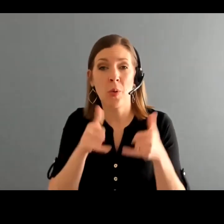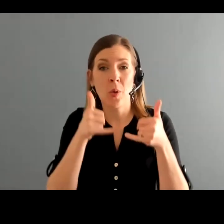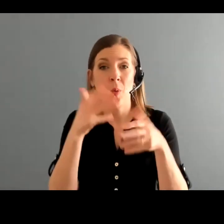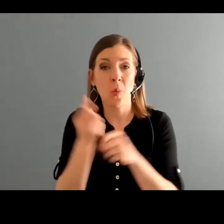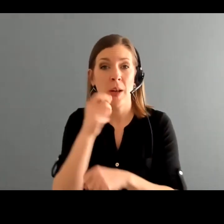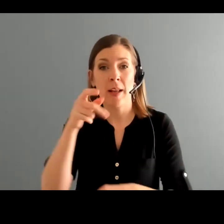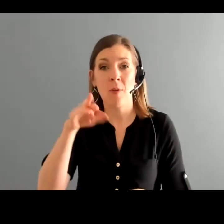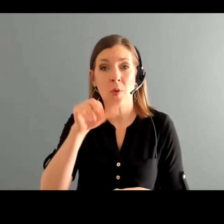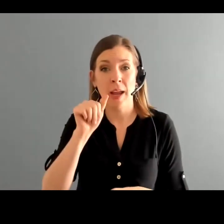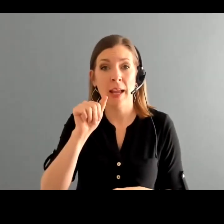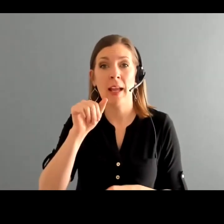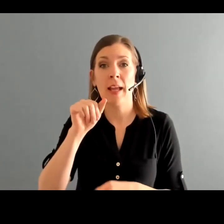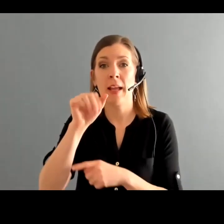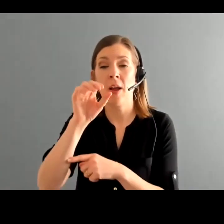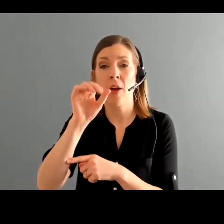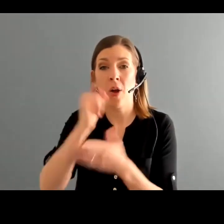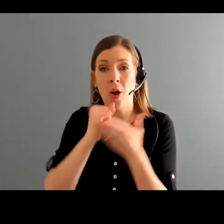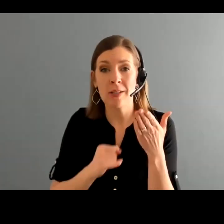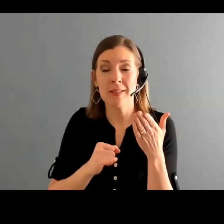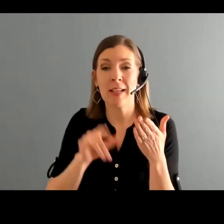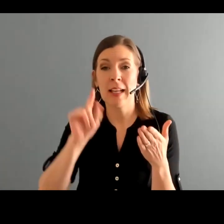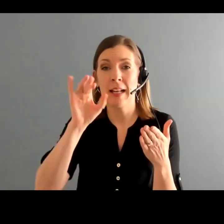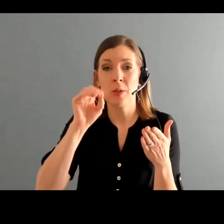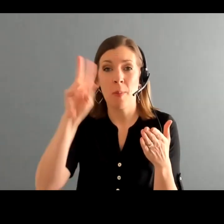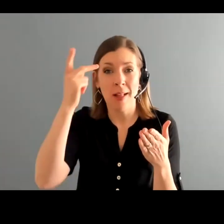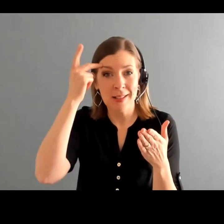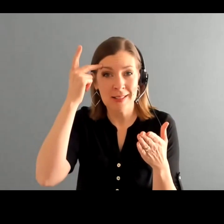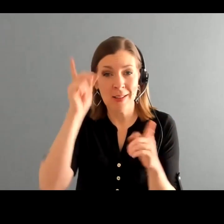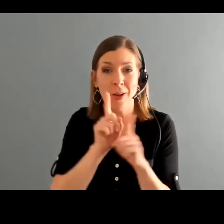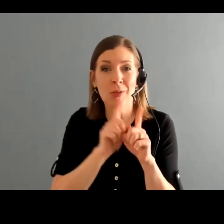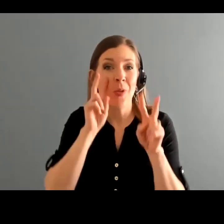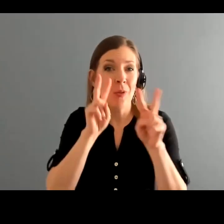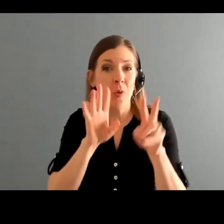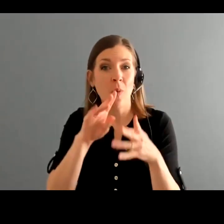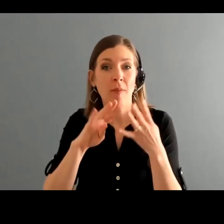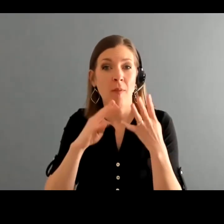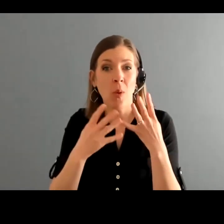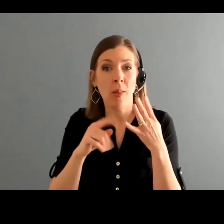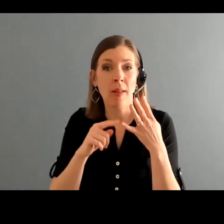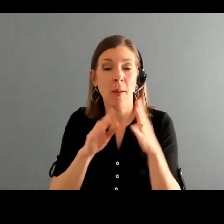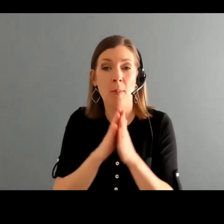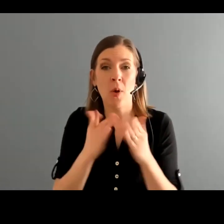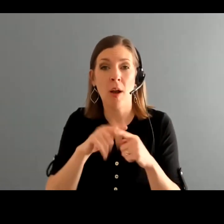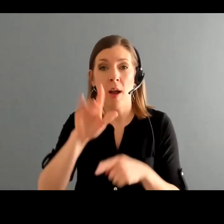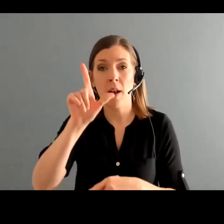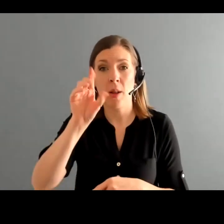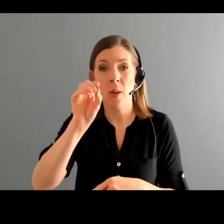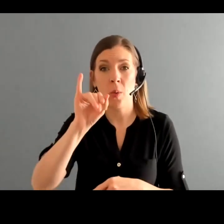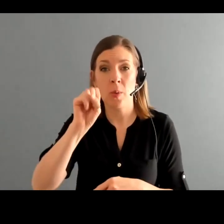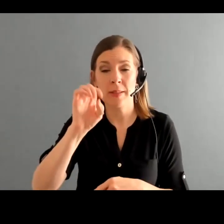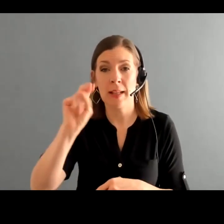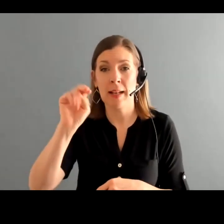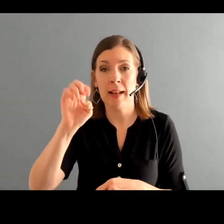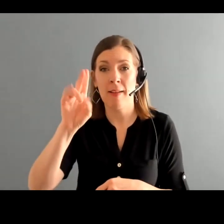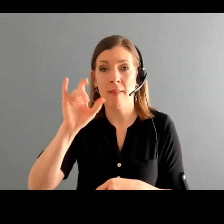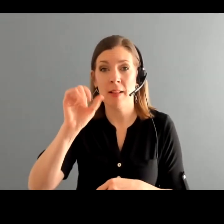Frey, Art and Textile Politics. And we also look forward to her forthcoming book on Louise Nevelson. So with